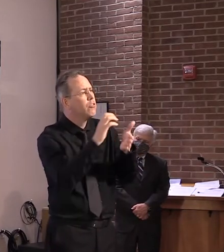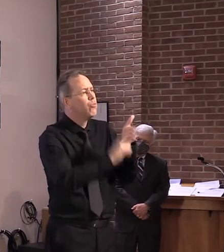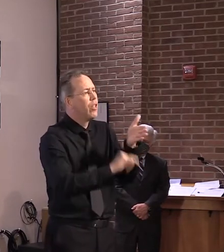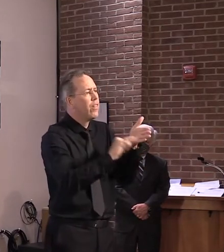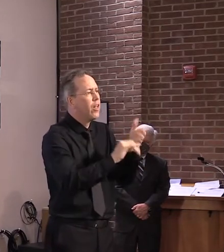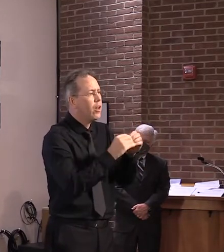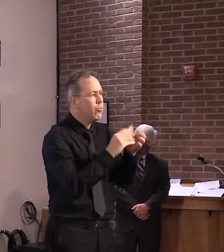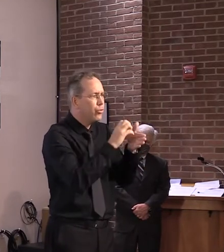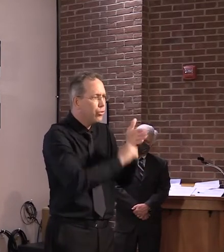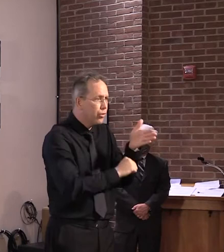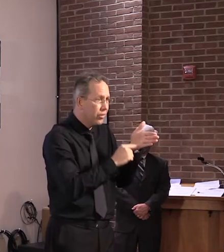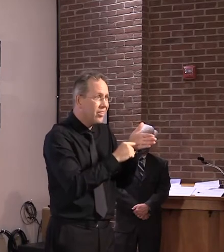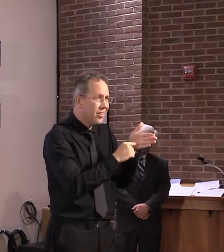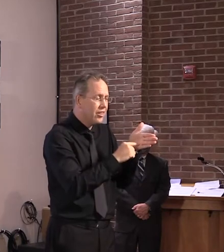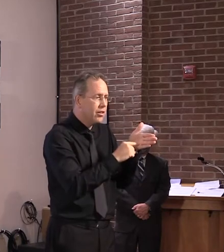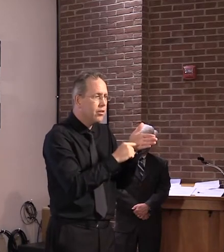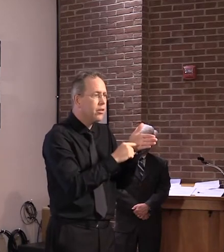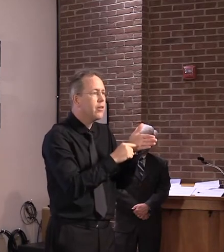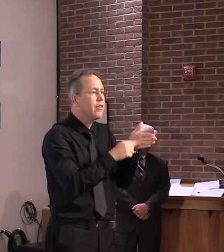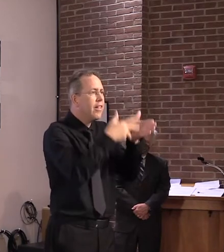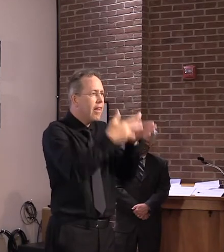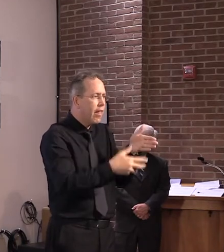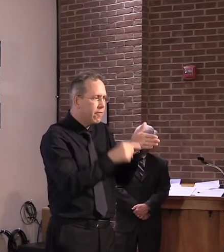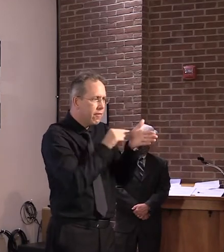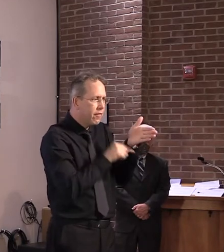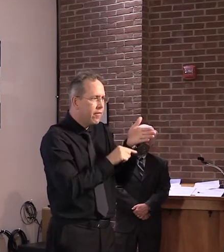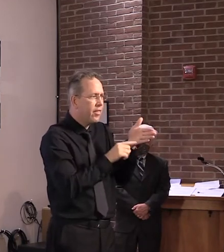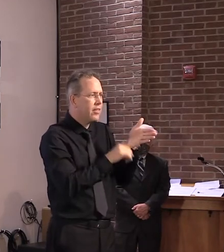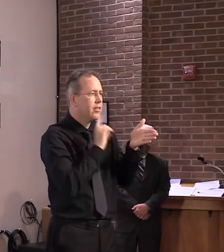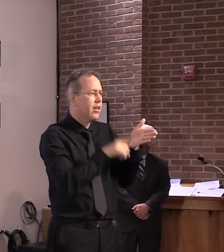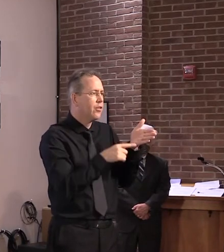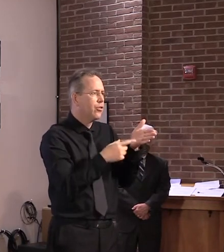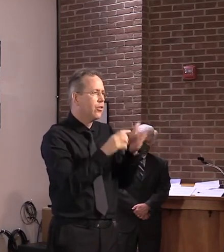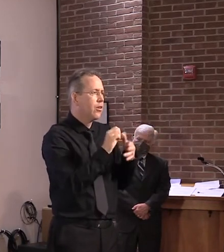recovered, there's a finite number of individuals in